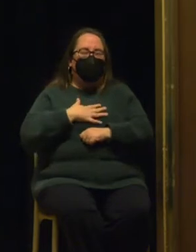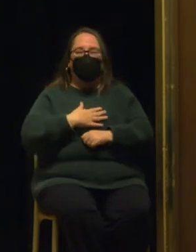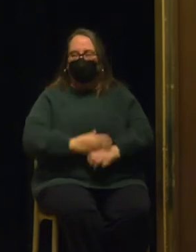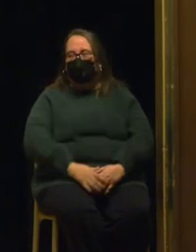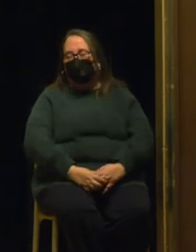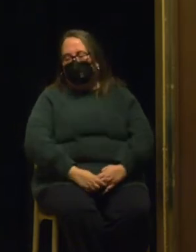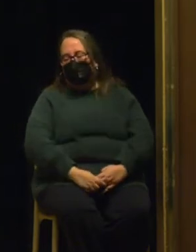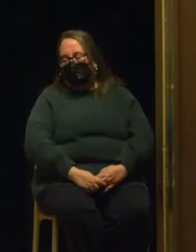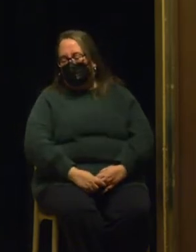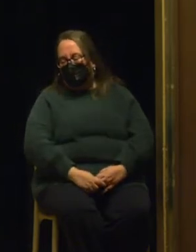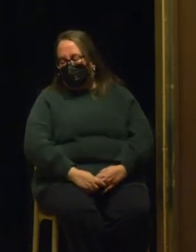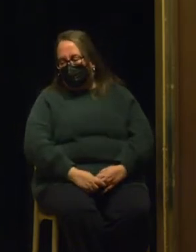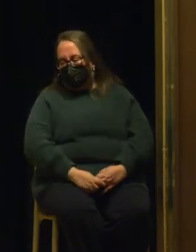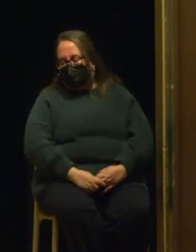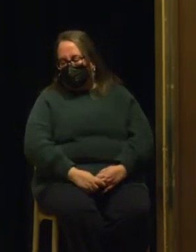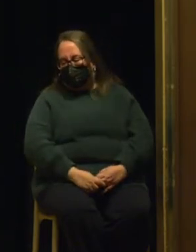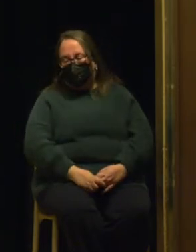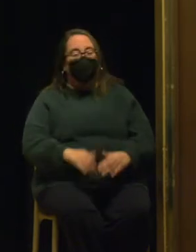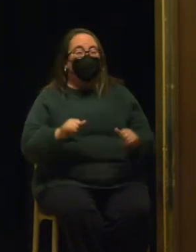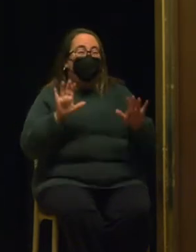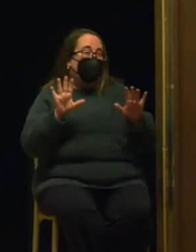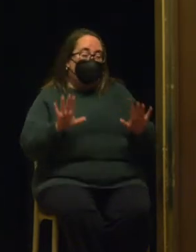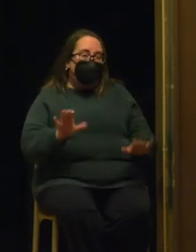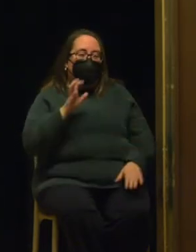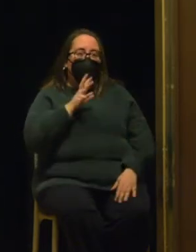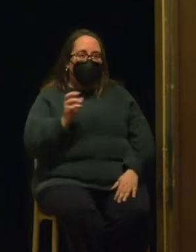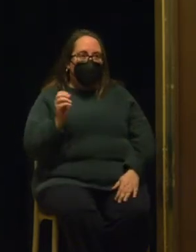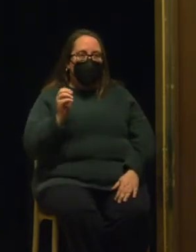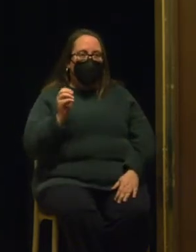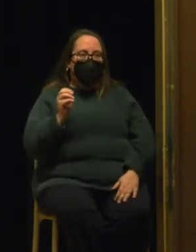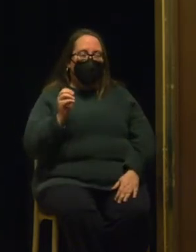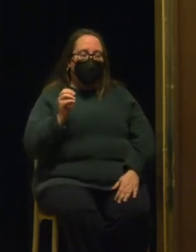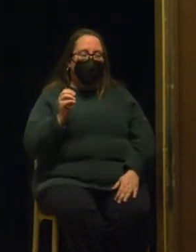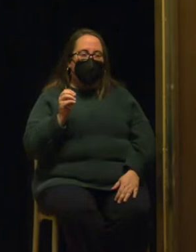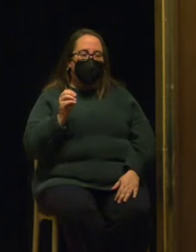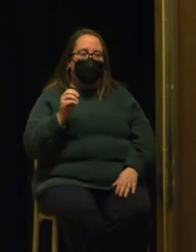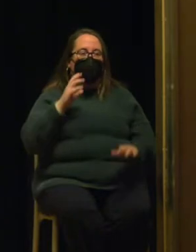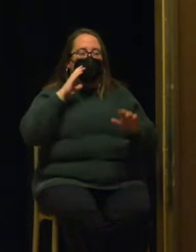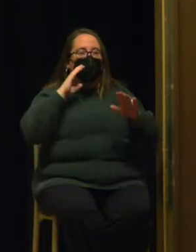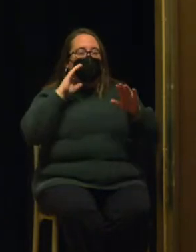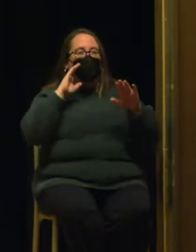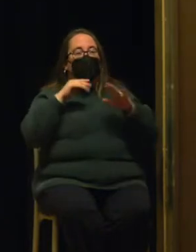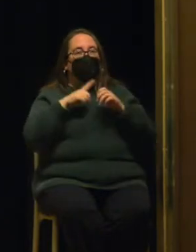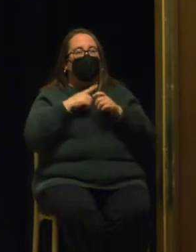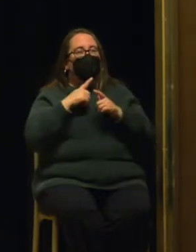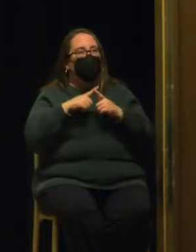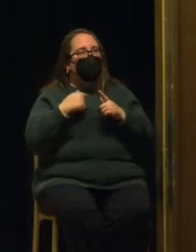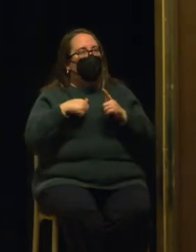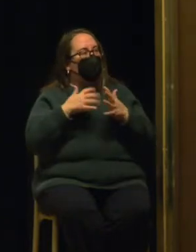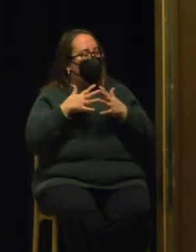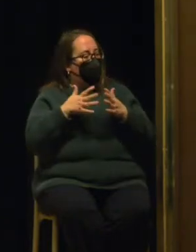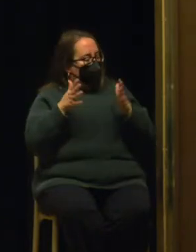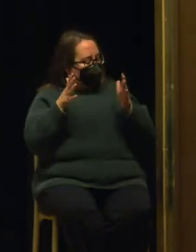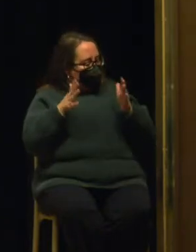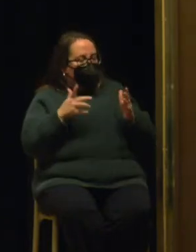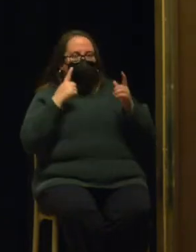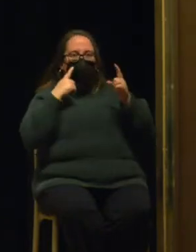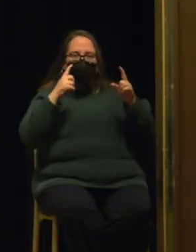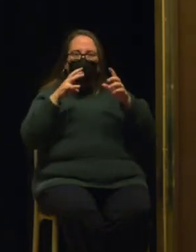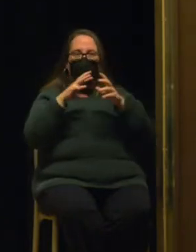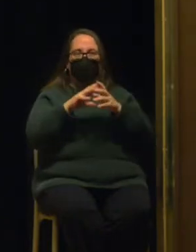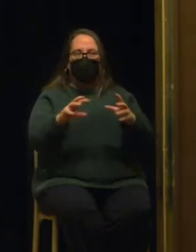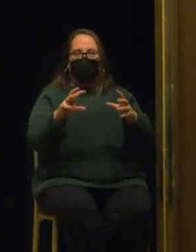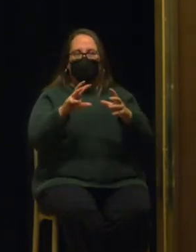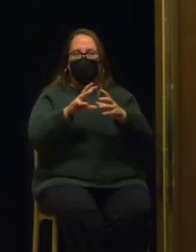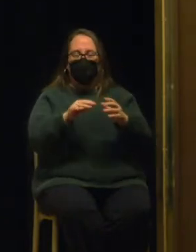can clap for that. That's so incredible. And, you know, all of a sudden we were an American success story. Yeah. It's like,